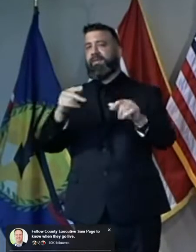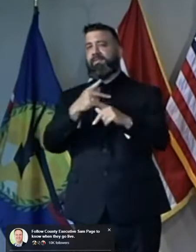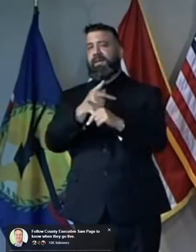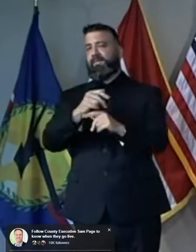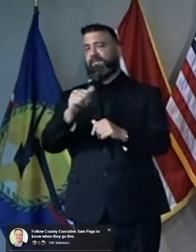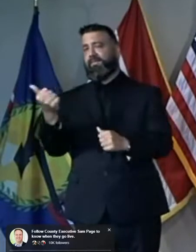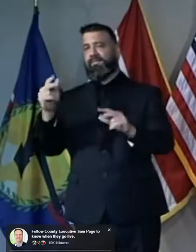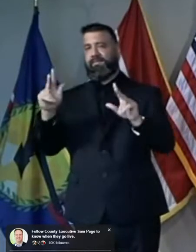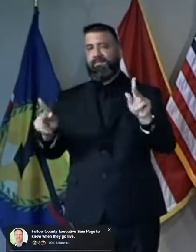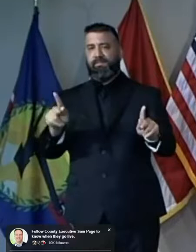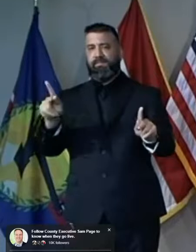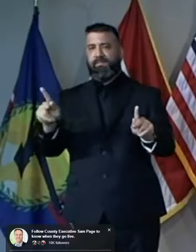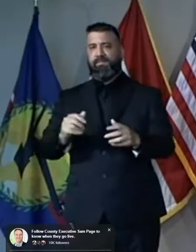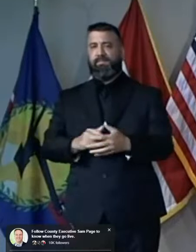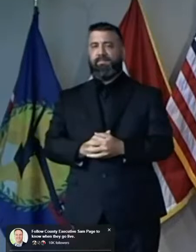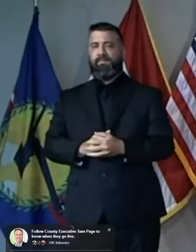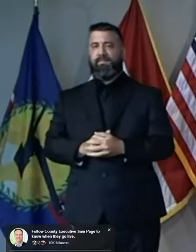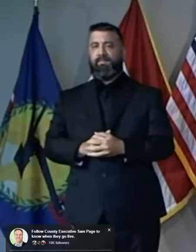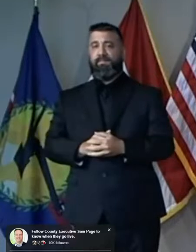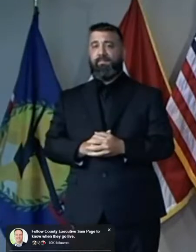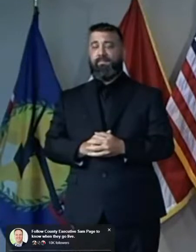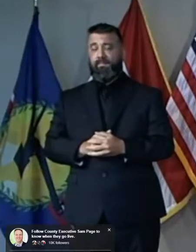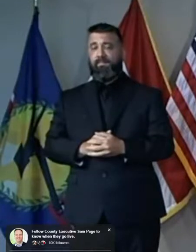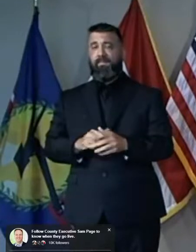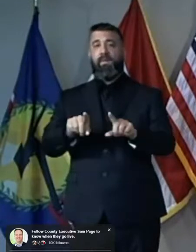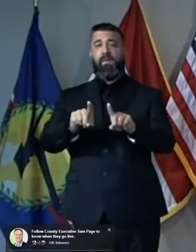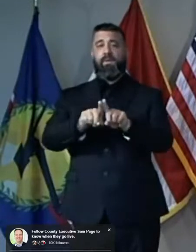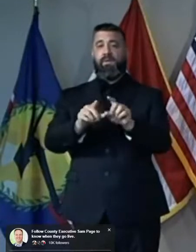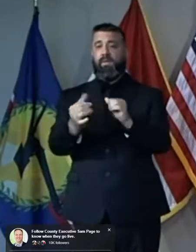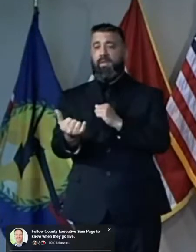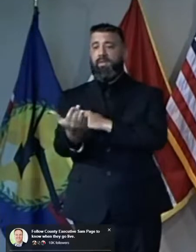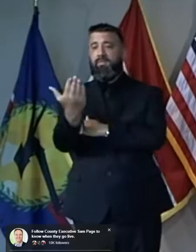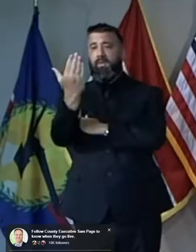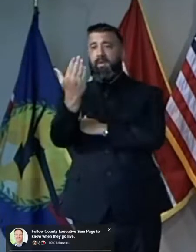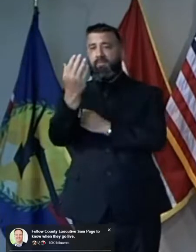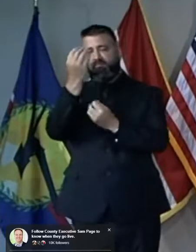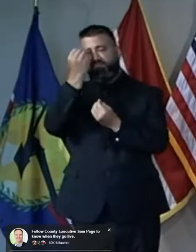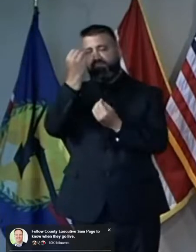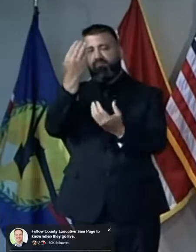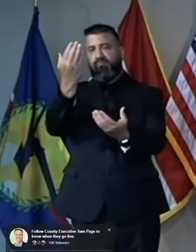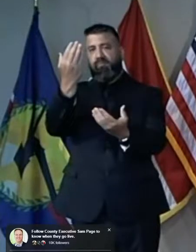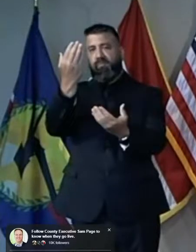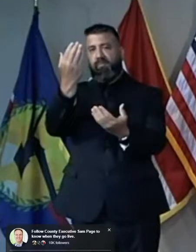others. This morning I wanted to give you an update also on the